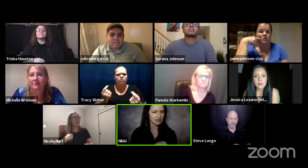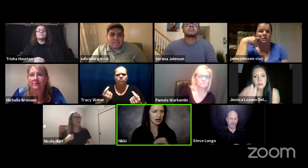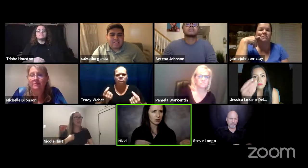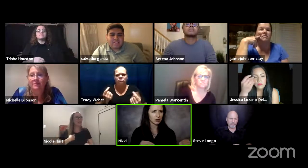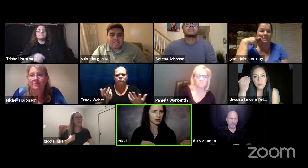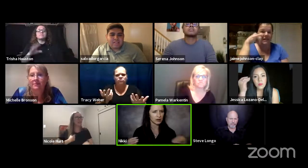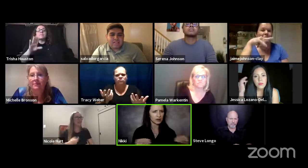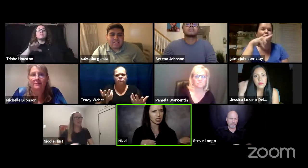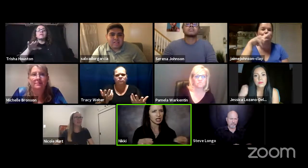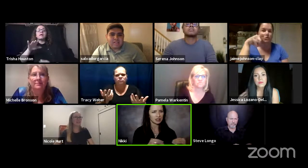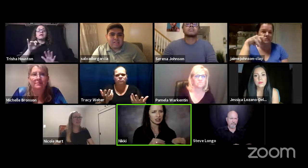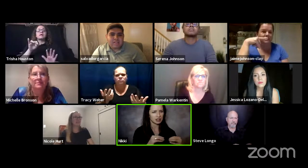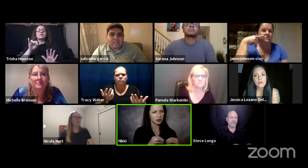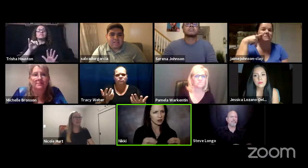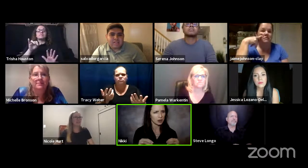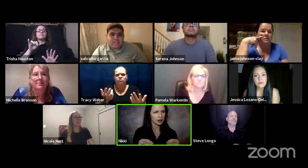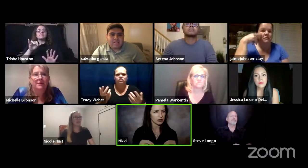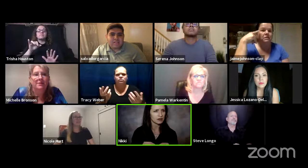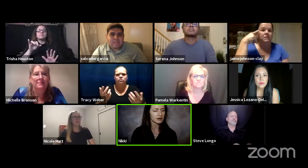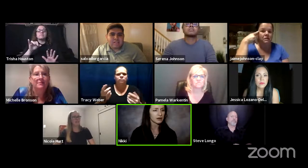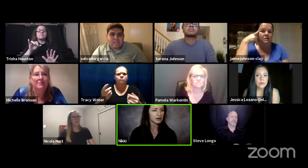that work with a PR position on the board?